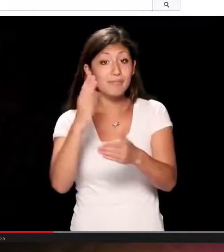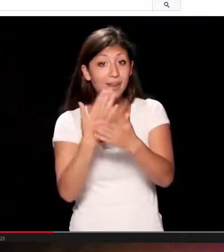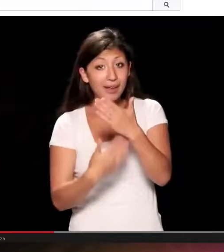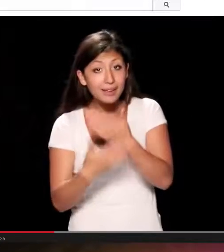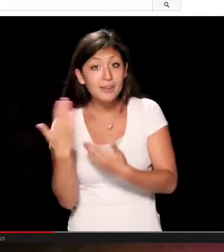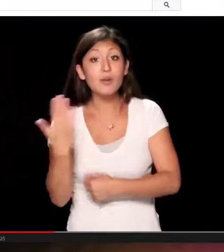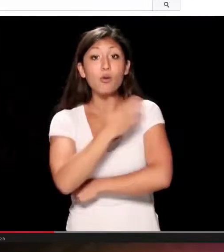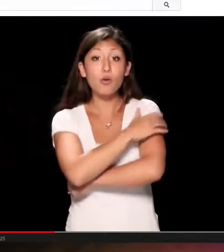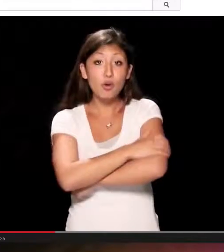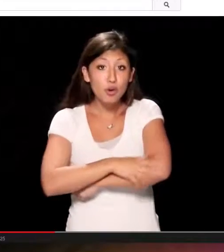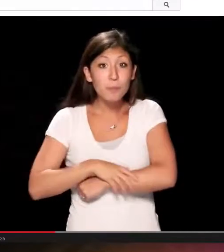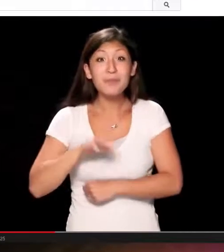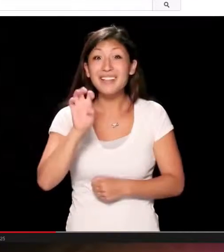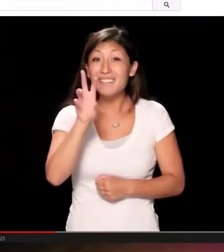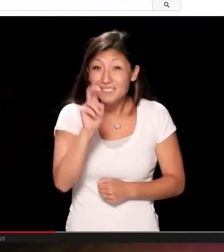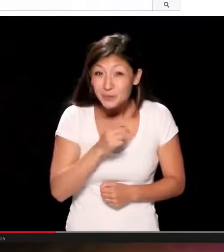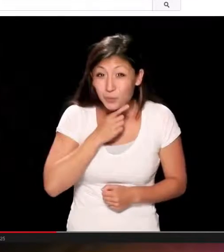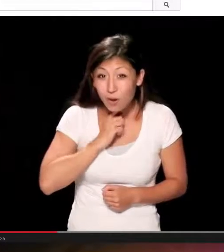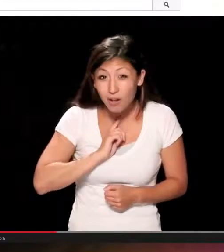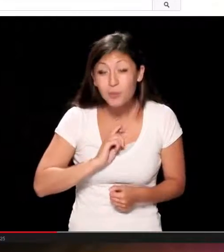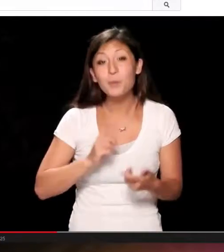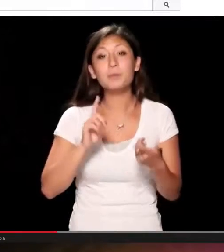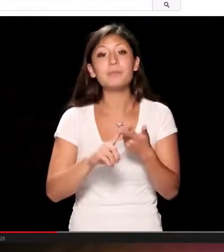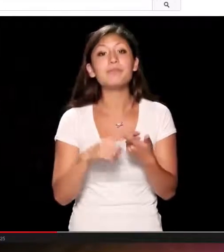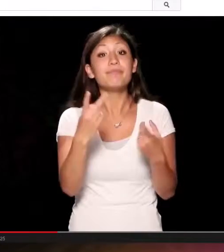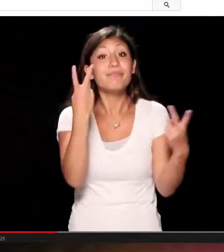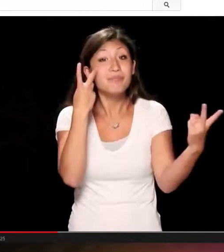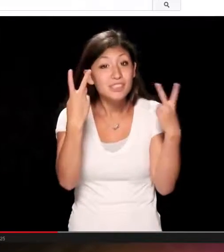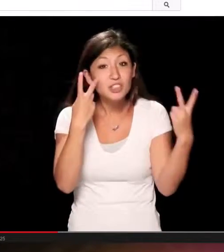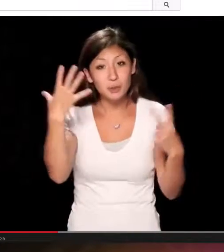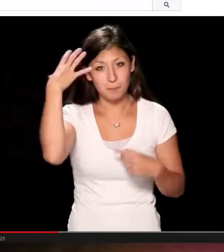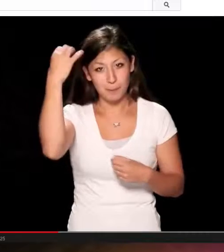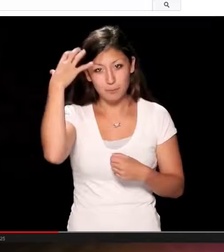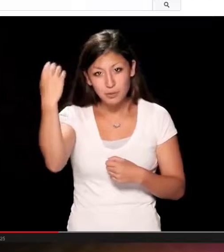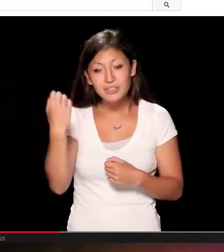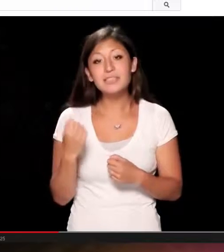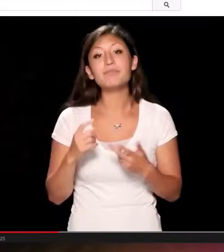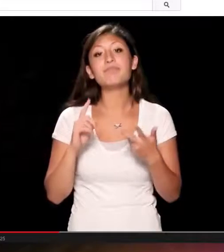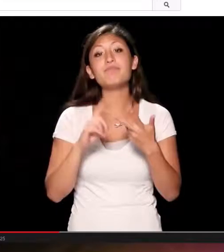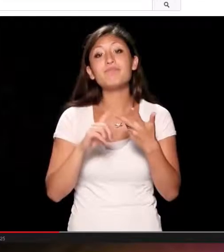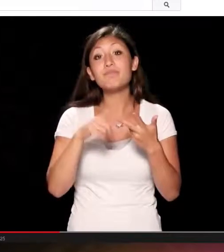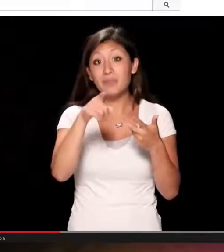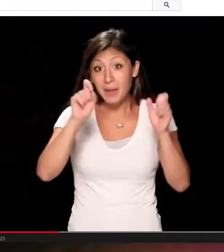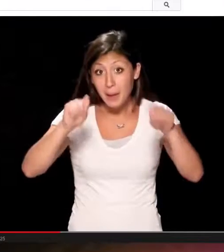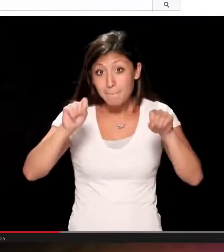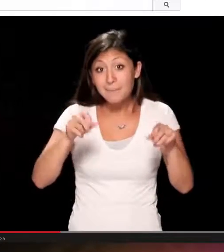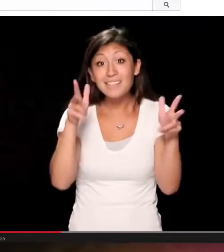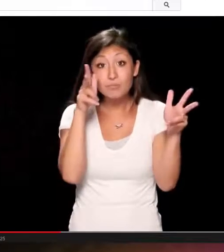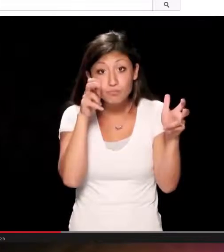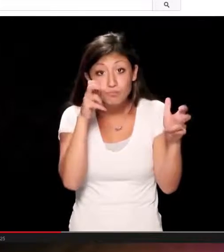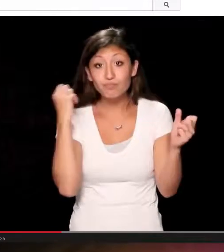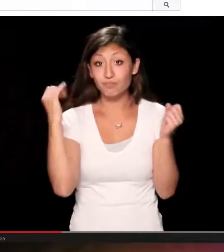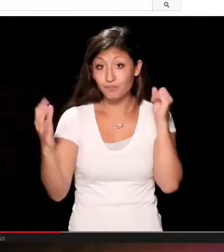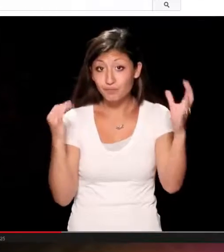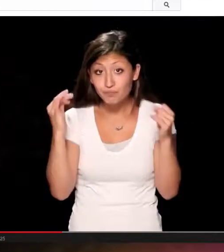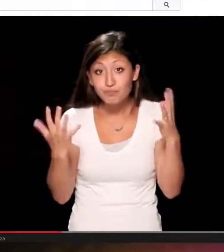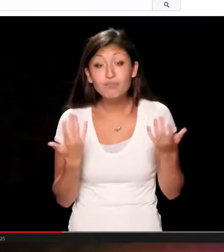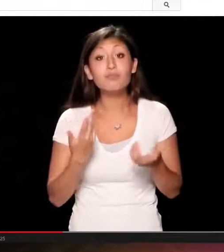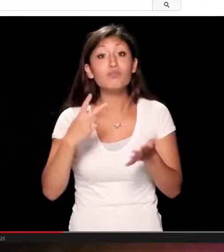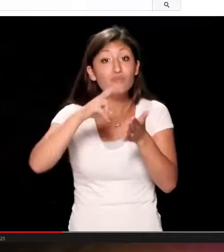if you're walking and your hands or your arm goes numb or your throat goes dry, or visual